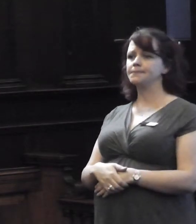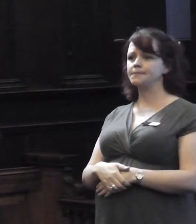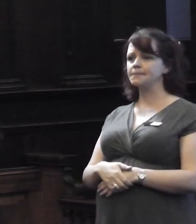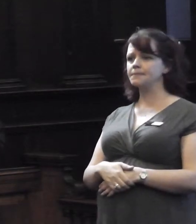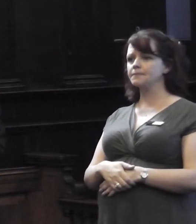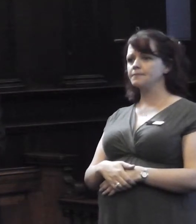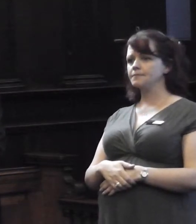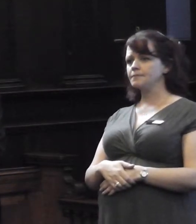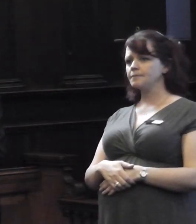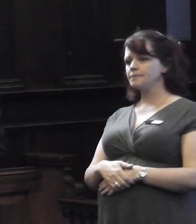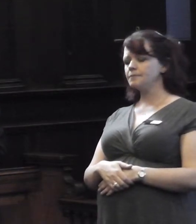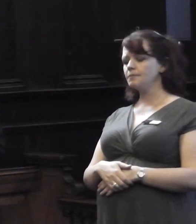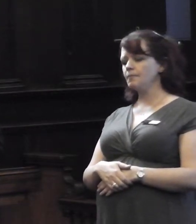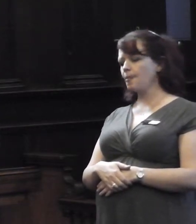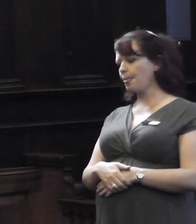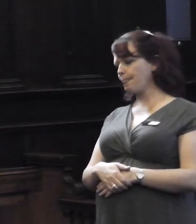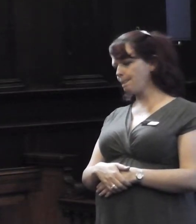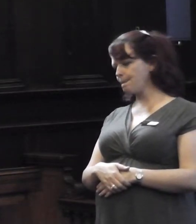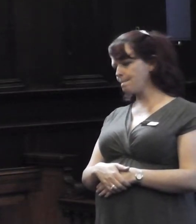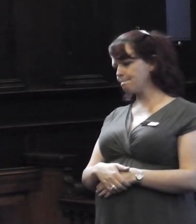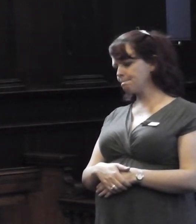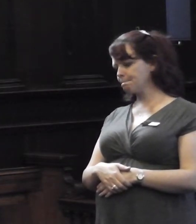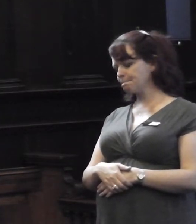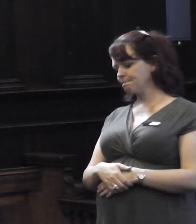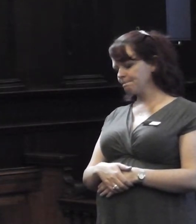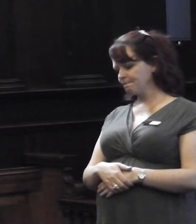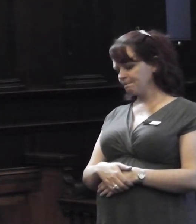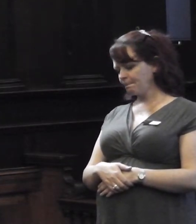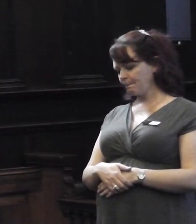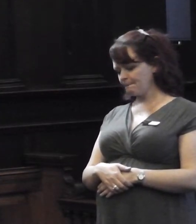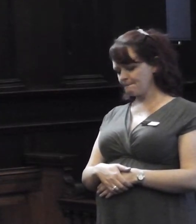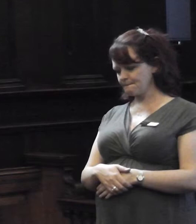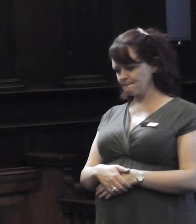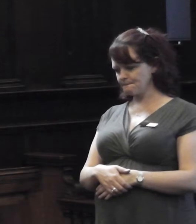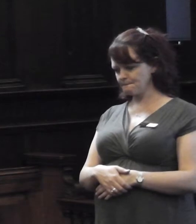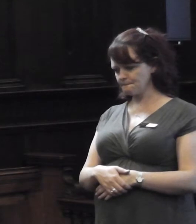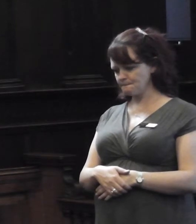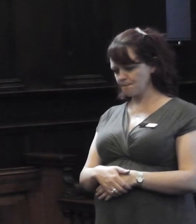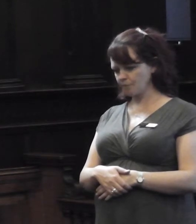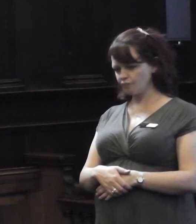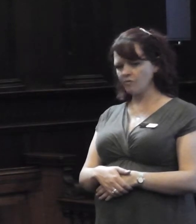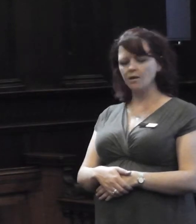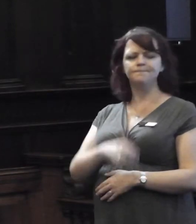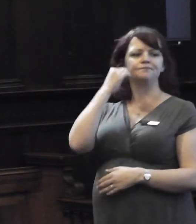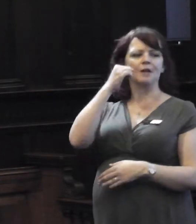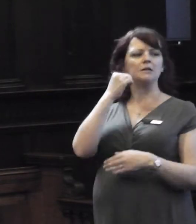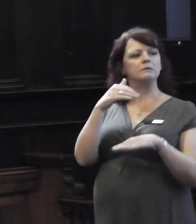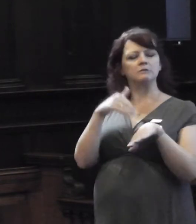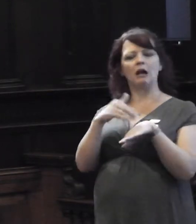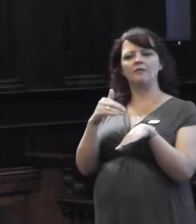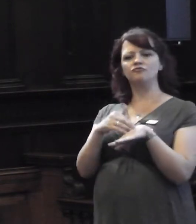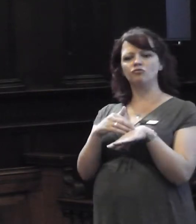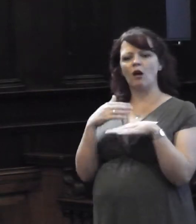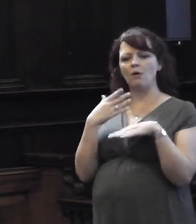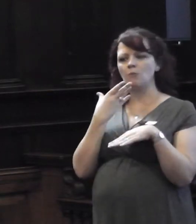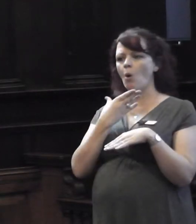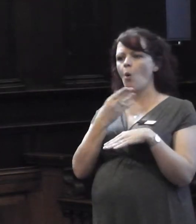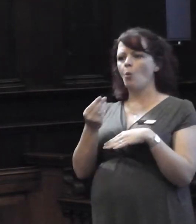Let me say a word about knife crime amongst young offenders, that is, people under